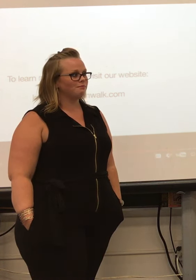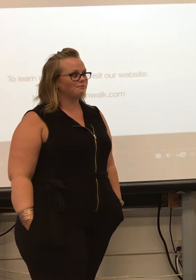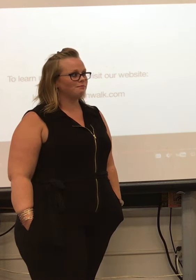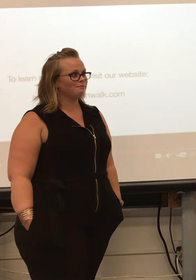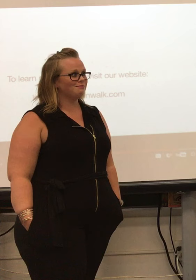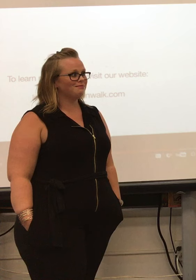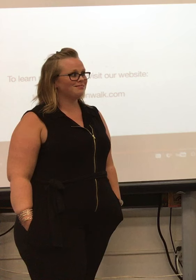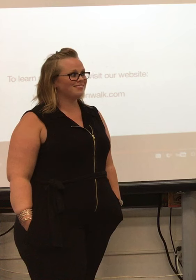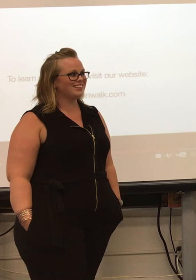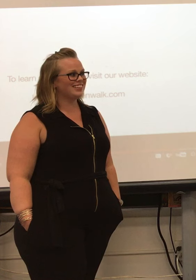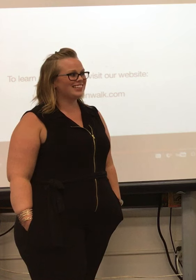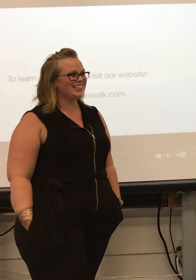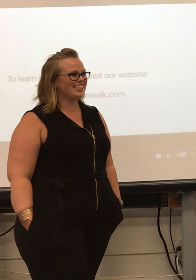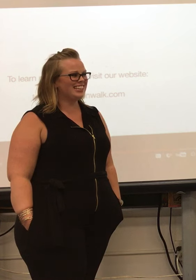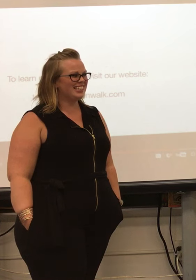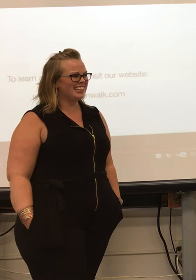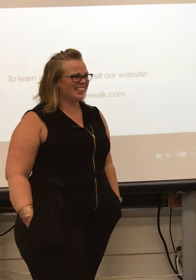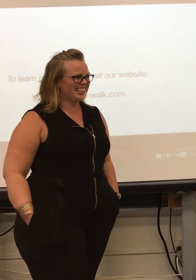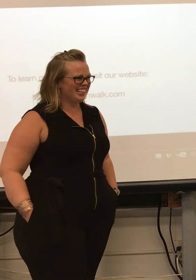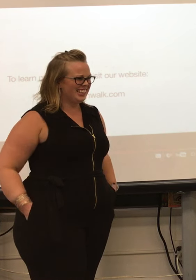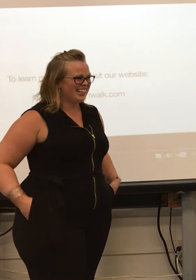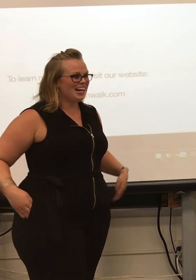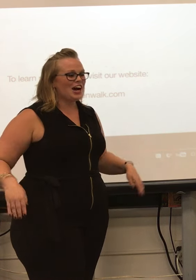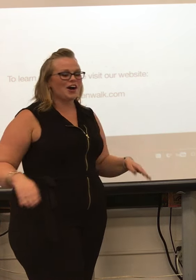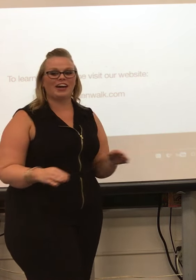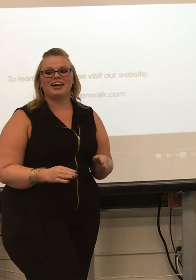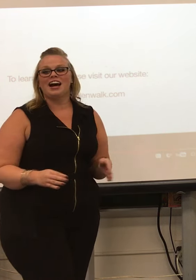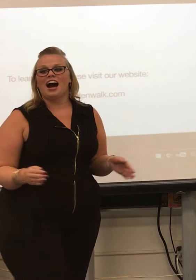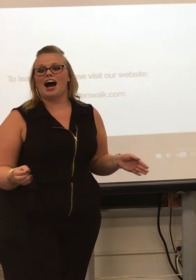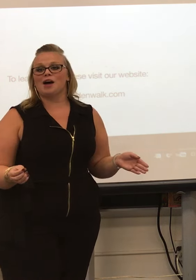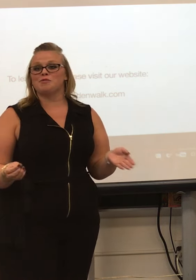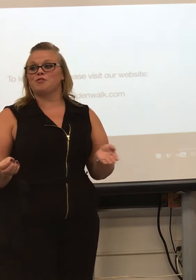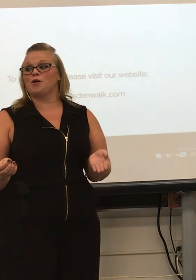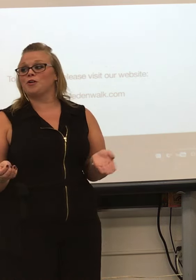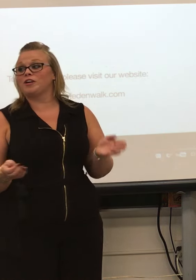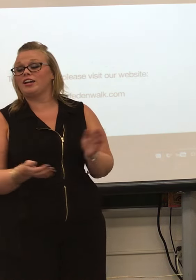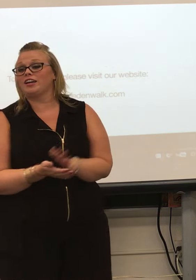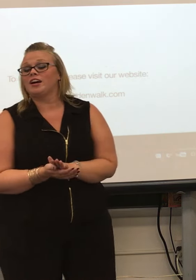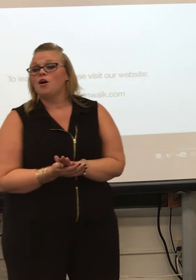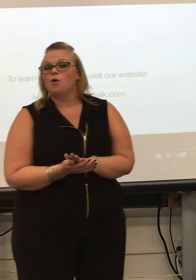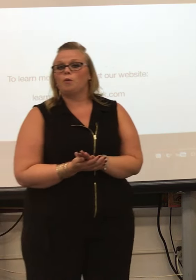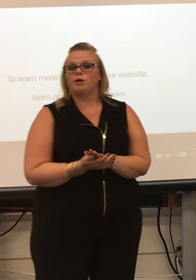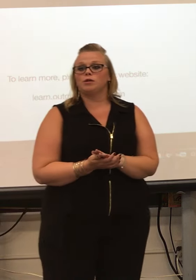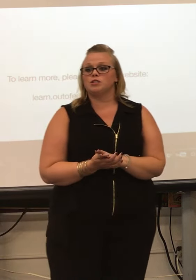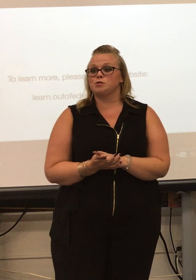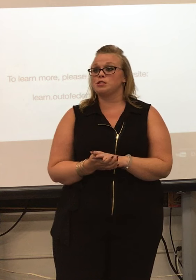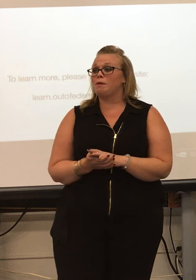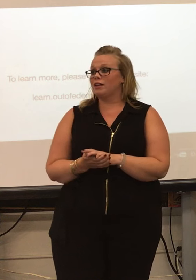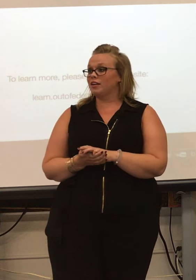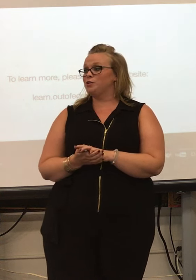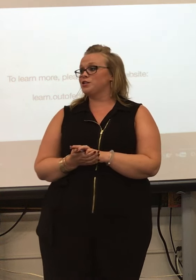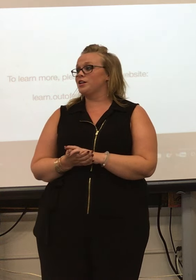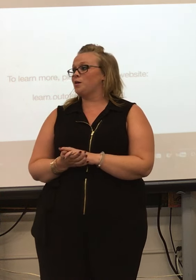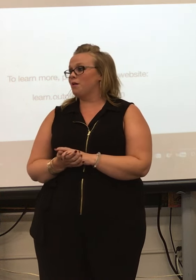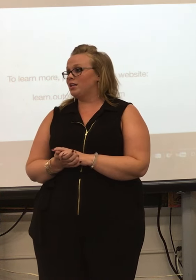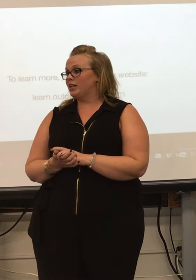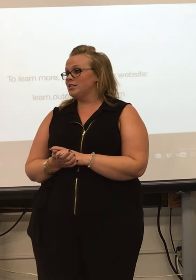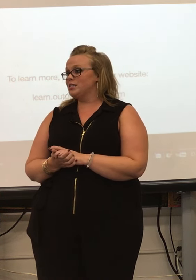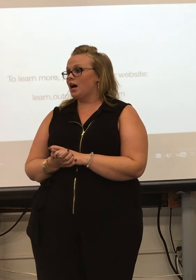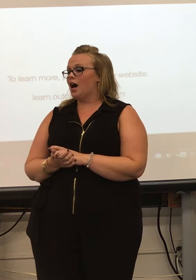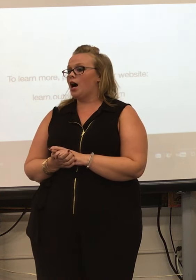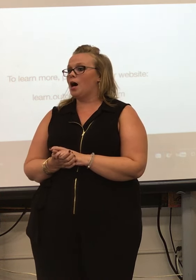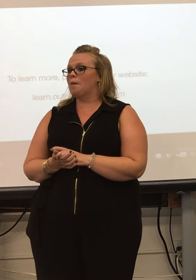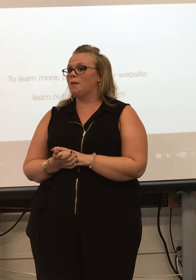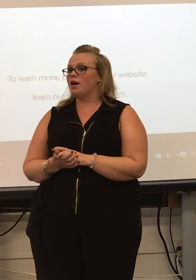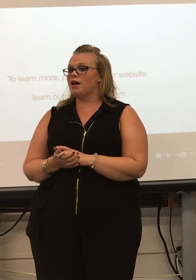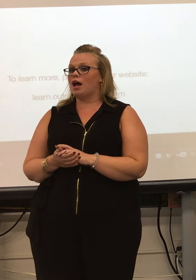Math, I'll save one for later. Go ahead. Okay, for reading, we will do spelling usually on